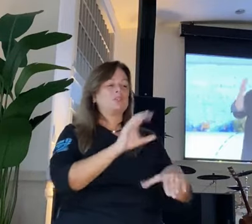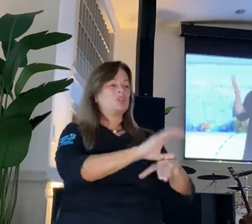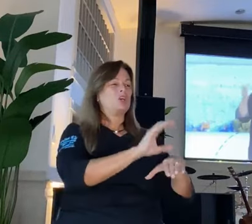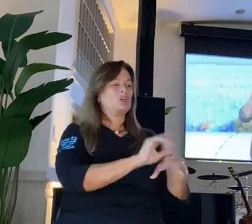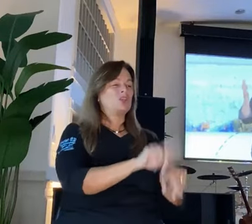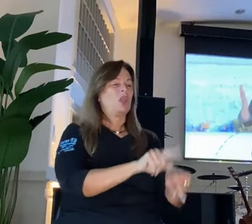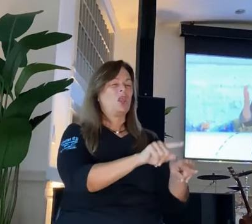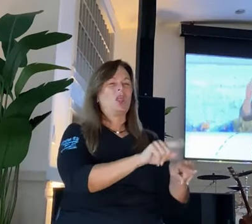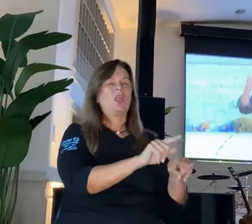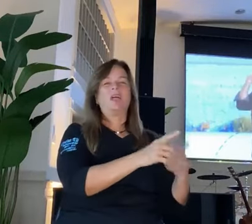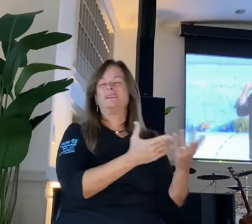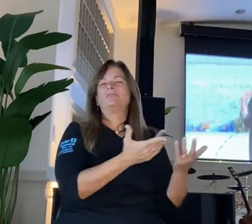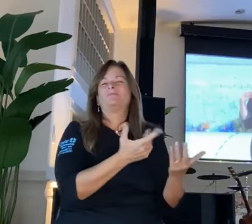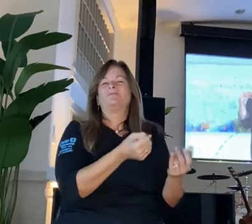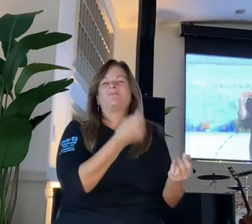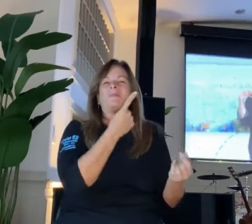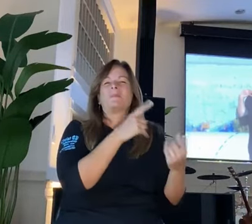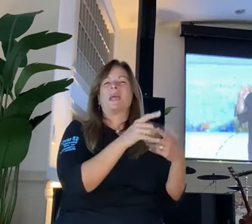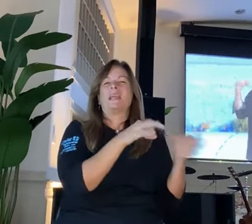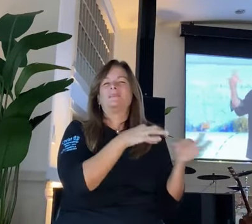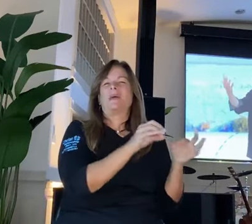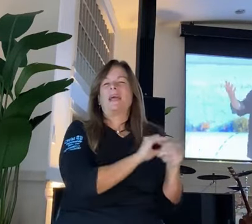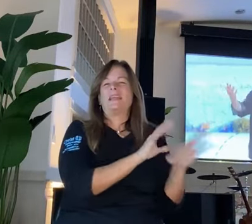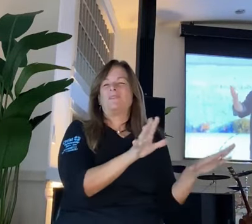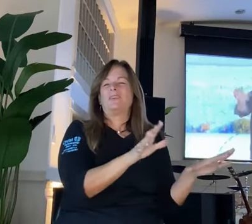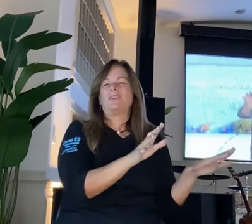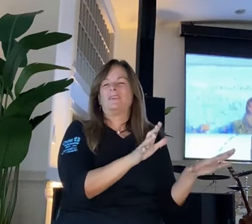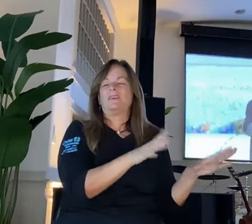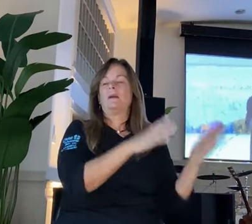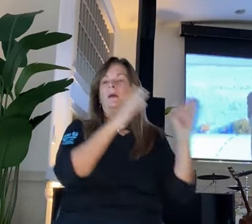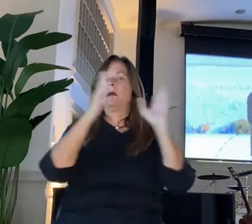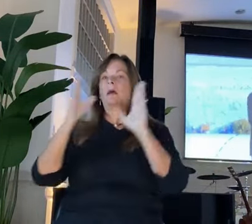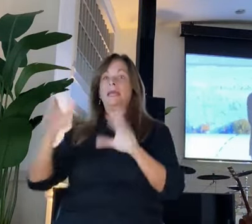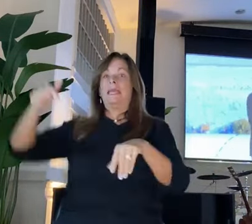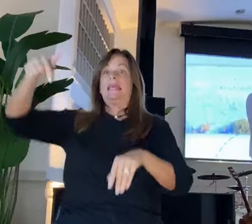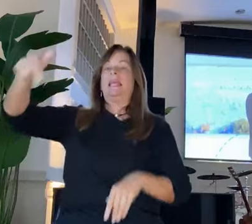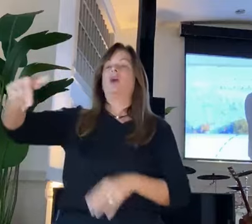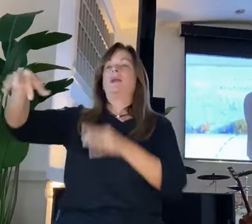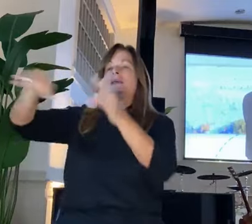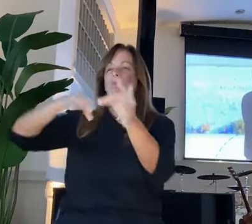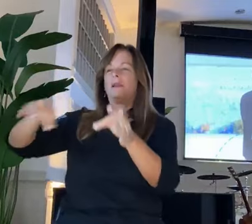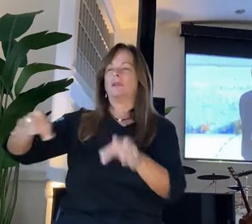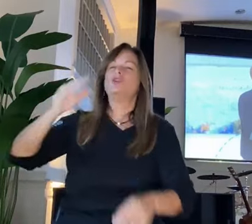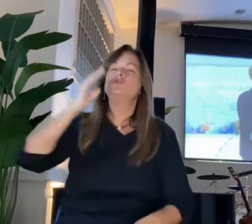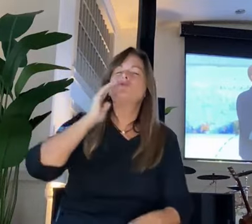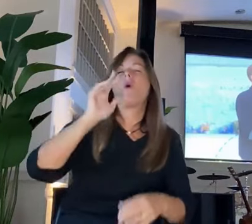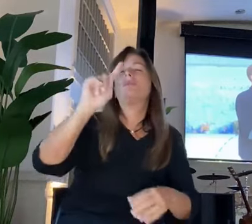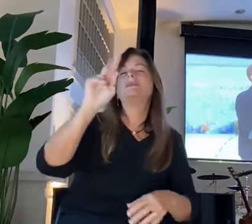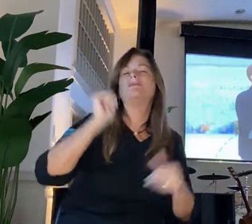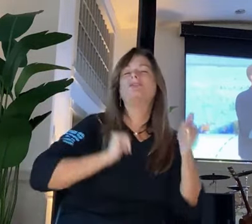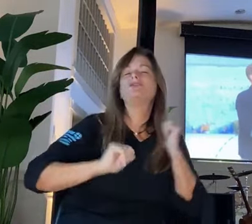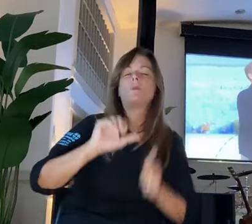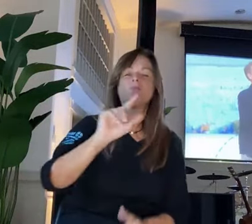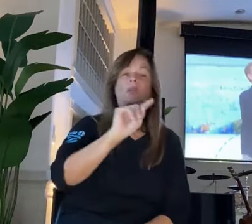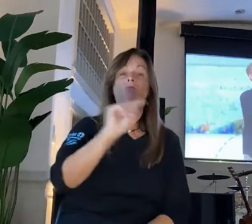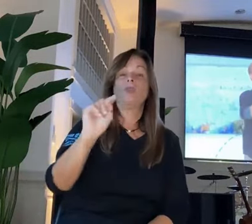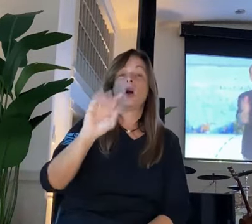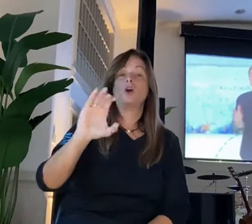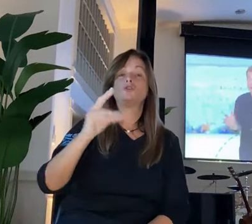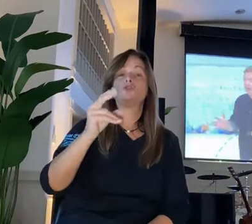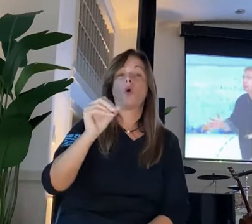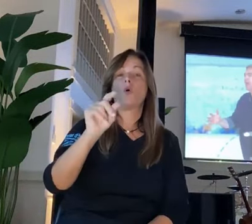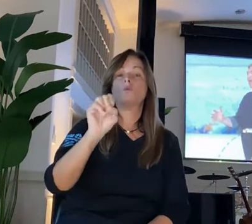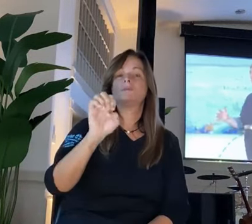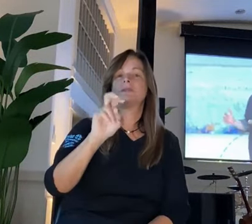complexion, 30, 32, 33, shoulder-length hair. We've all seen The Chosen, so we kind of understand what he might look like. Or God